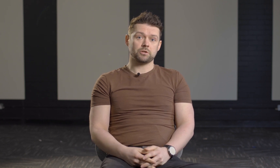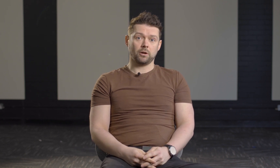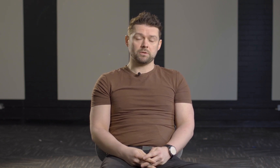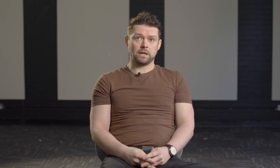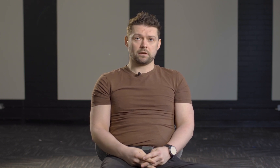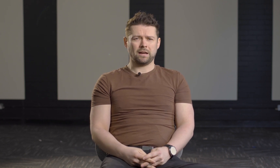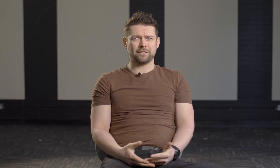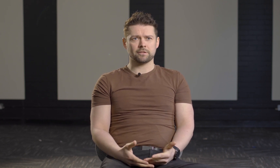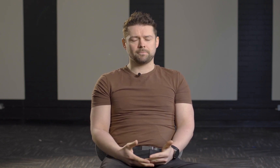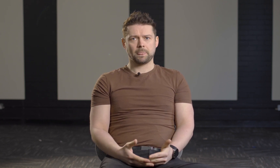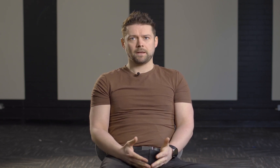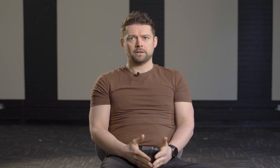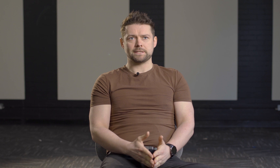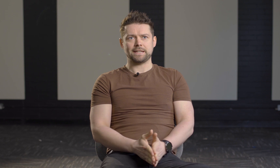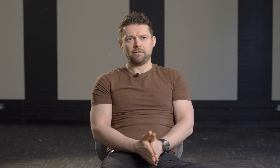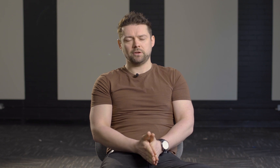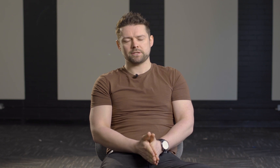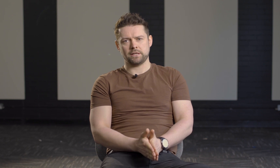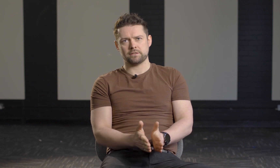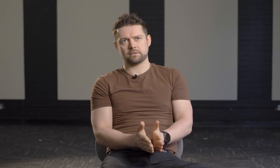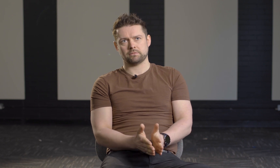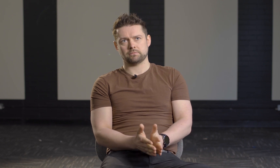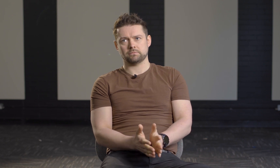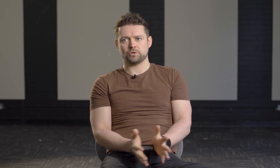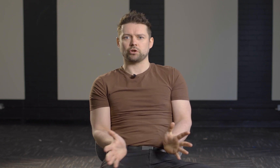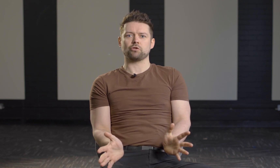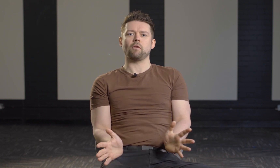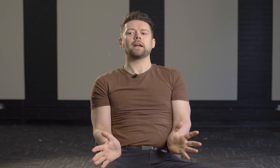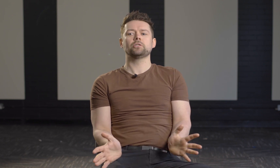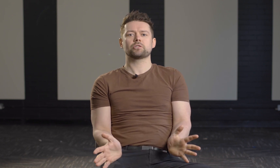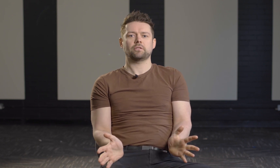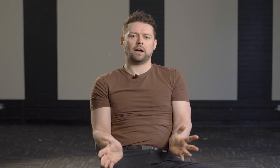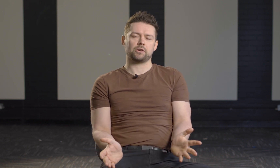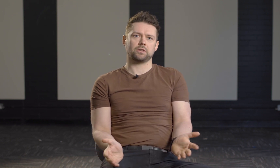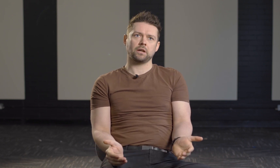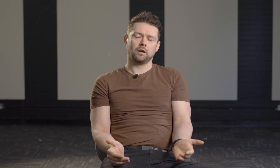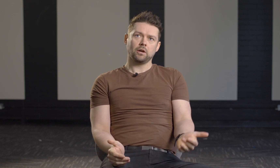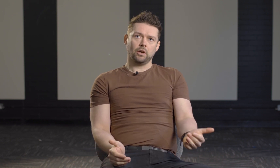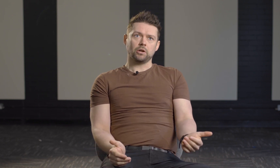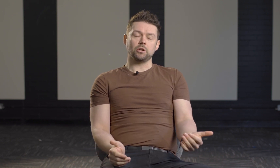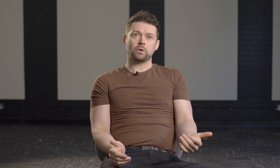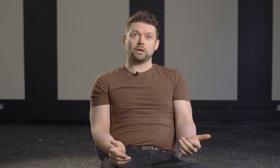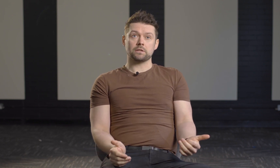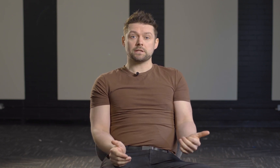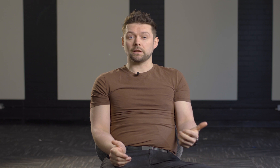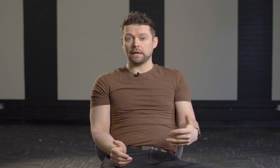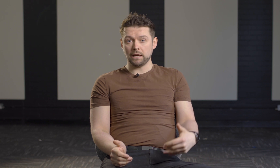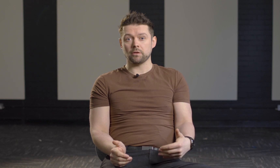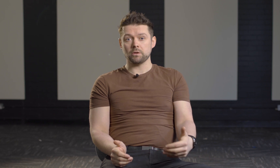enjoy music, and deafness is such a range that actually you can still hear the